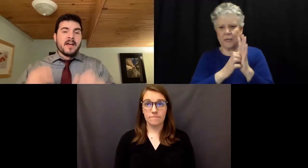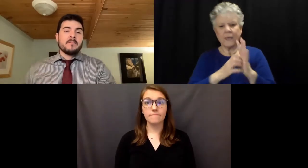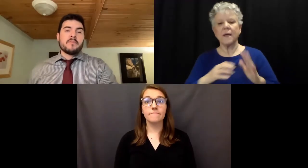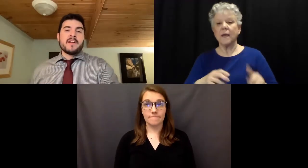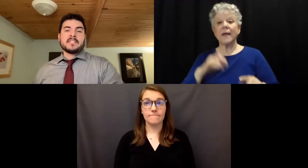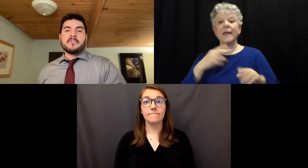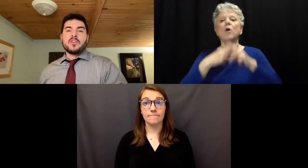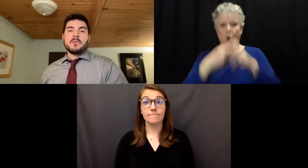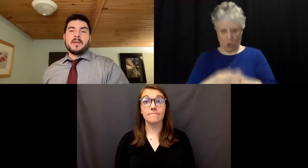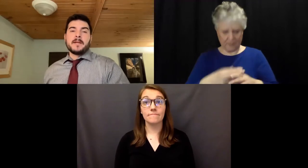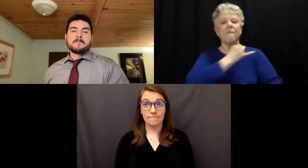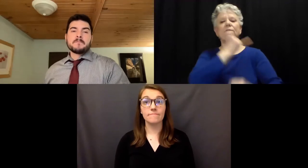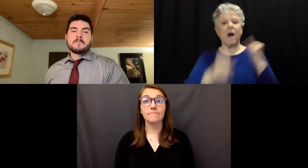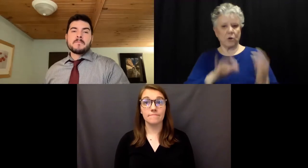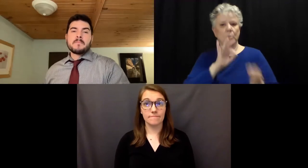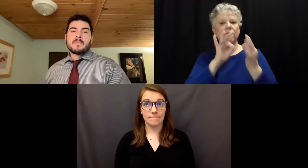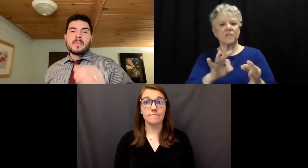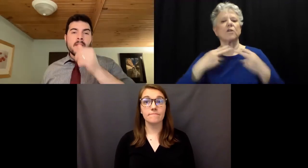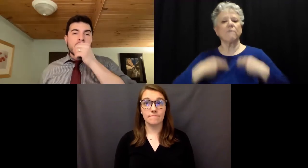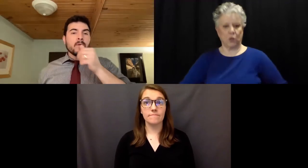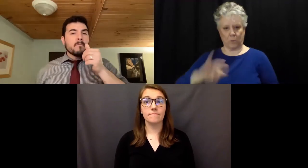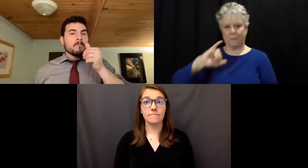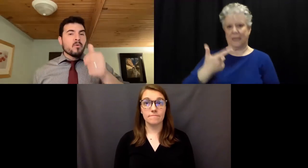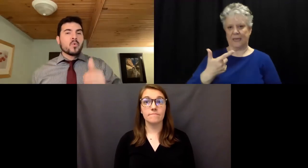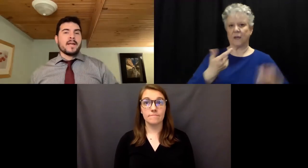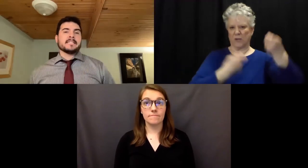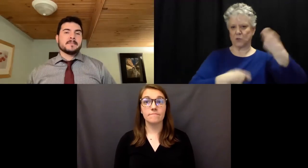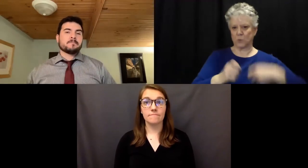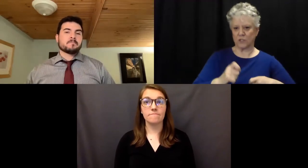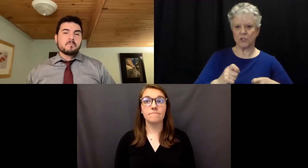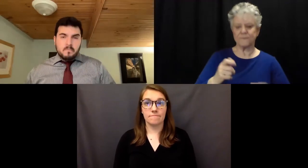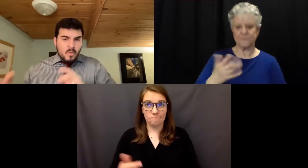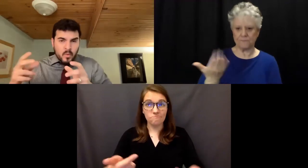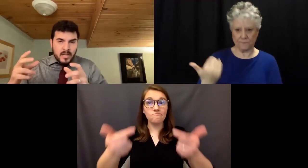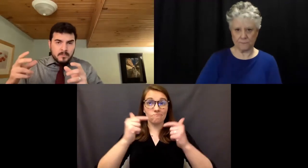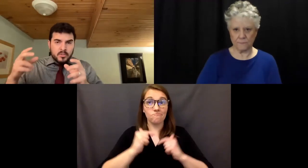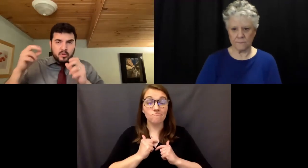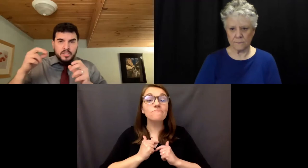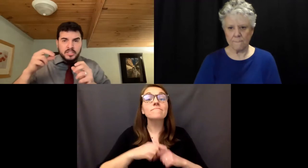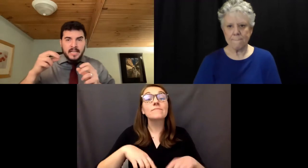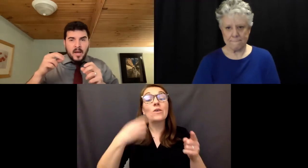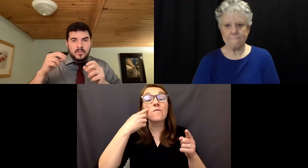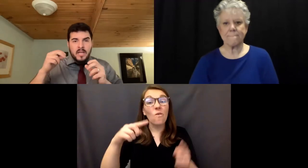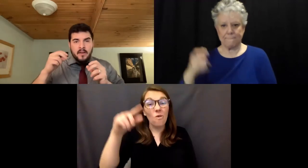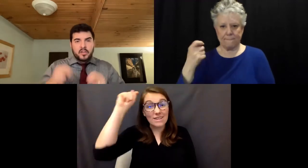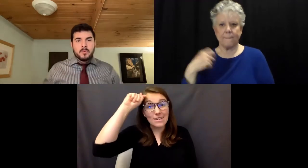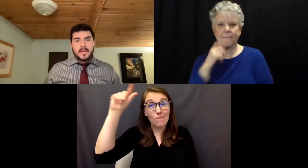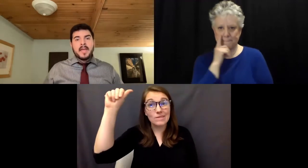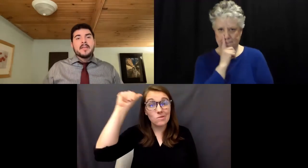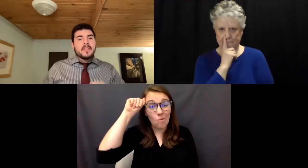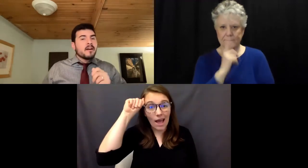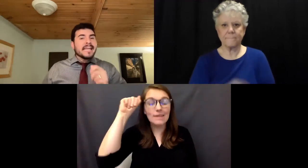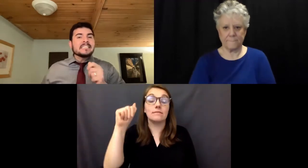the final perfection of the human being. But for Aquinas, when it comes to the Christian account of the